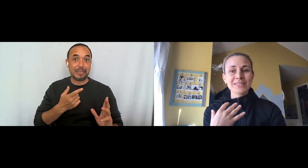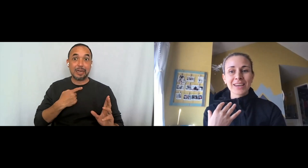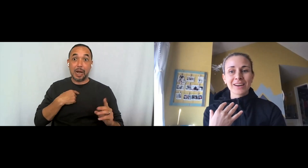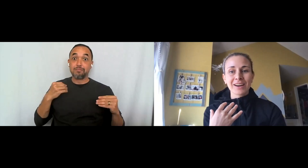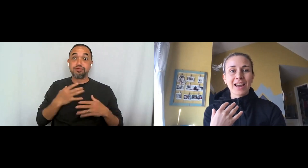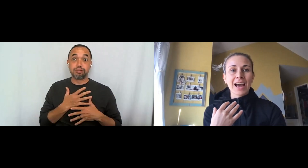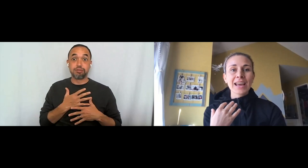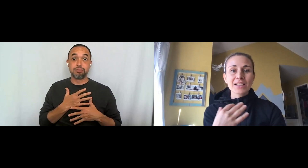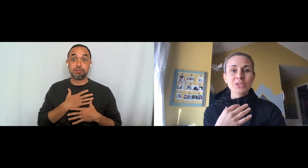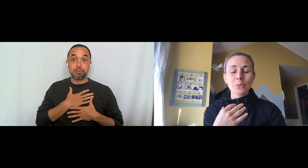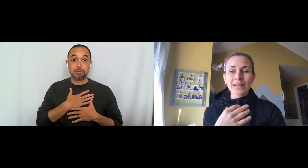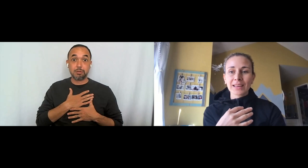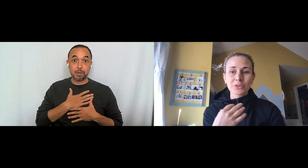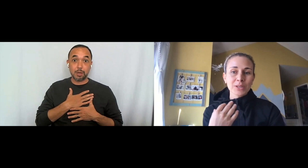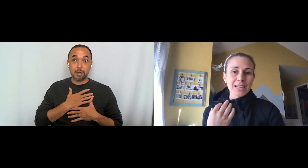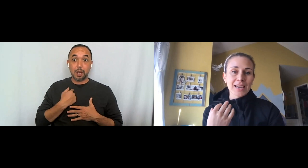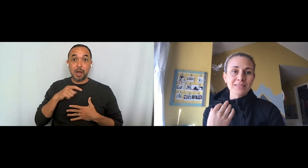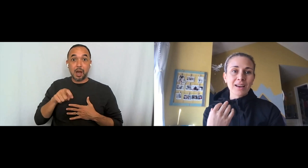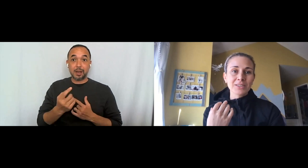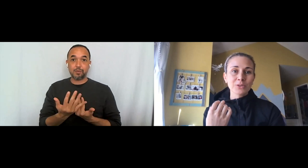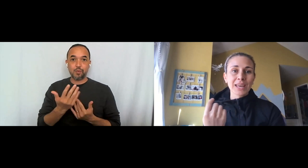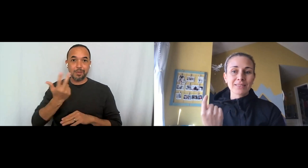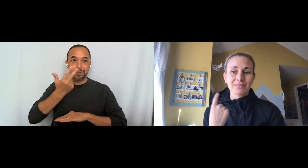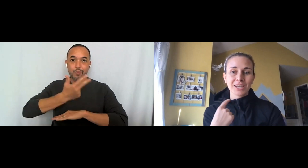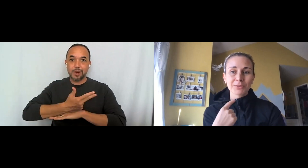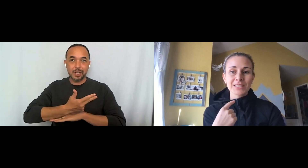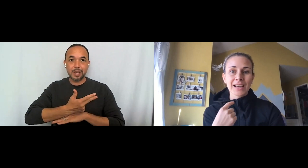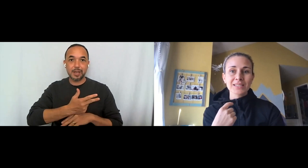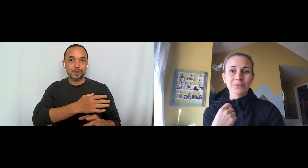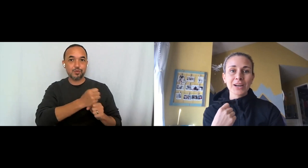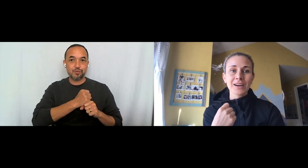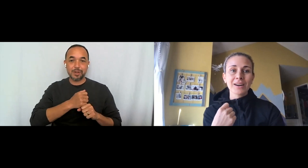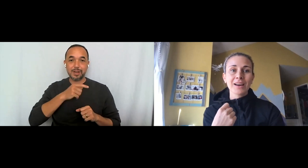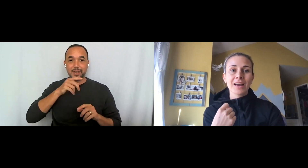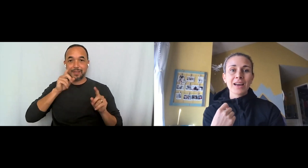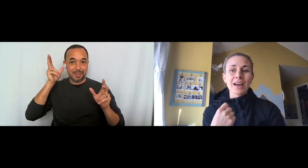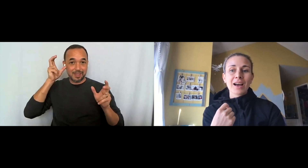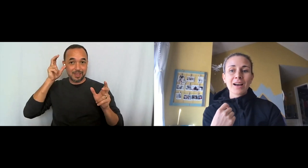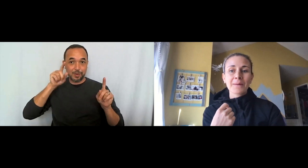really scared. I had to wait like 3 days until get hearing tests for her.